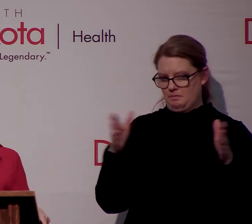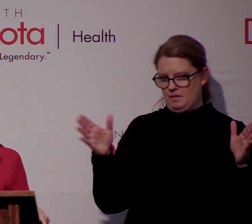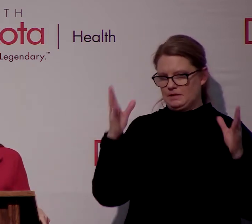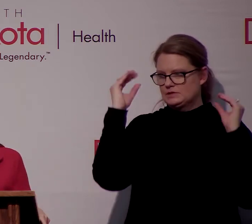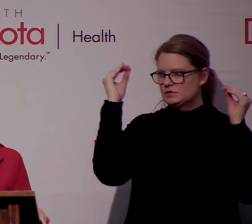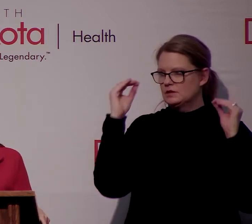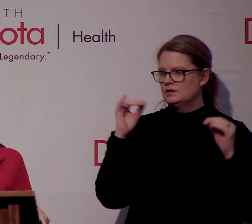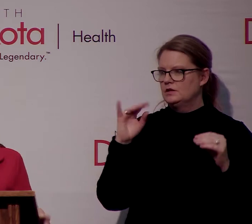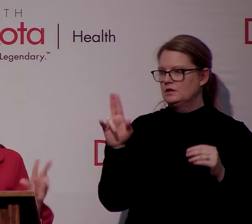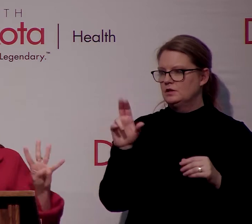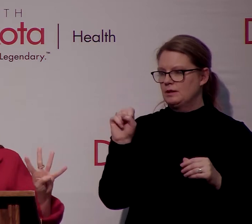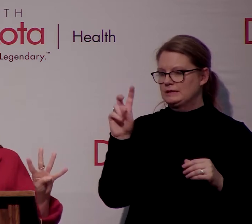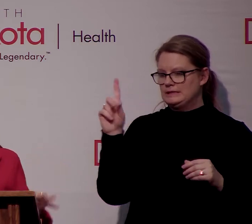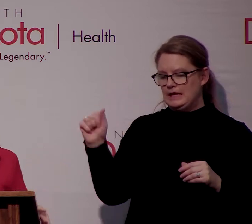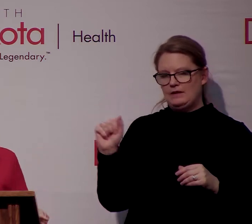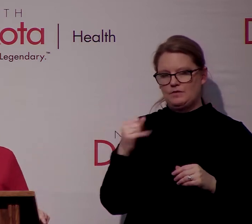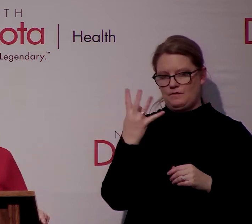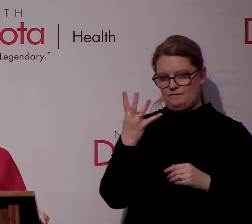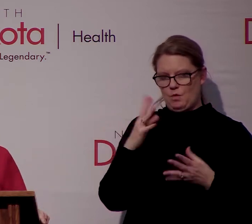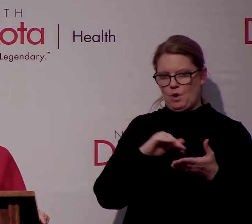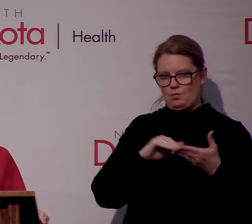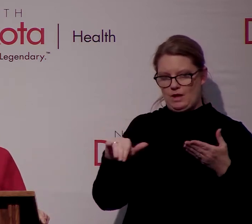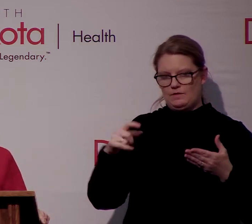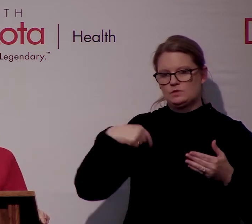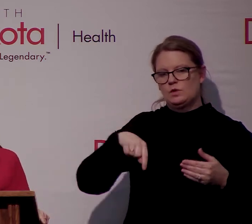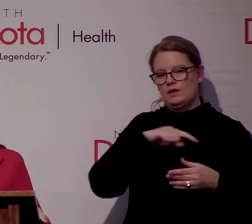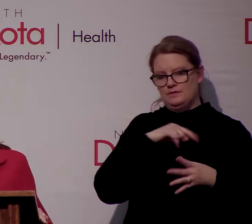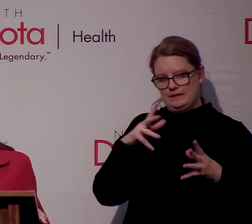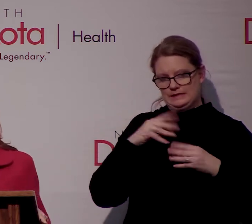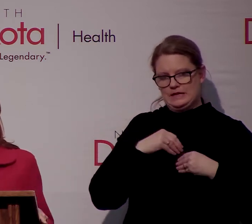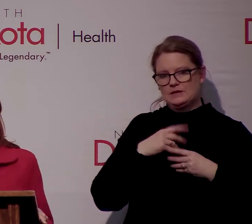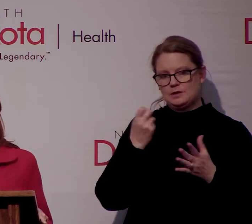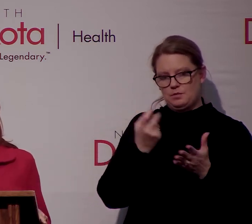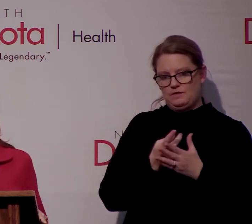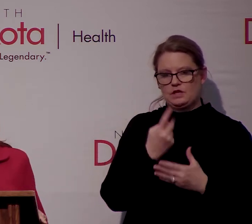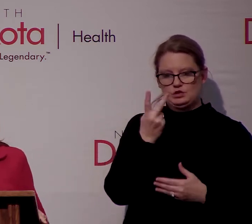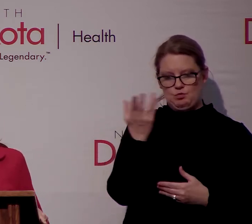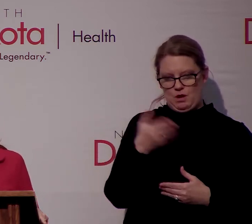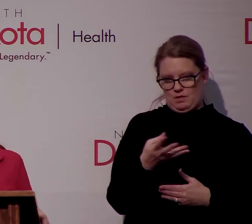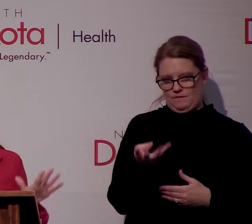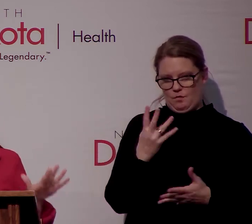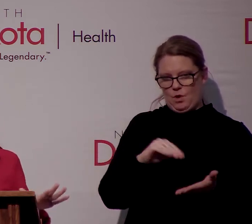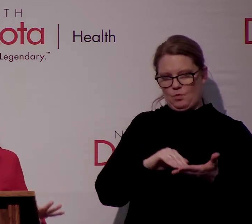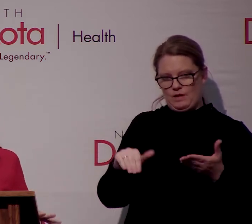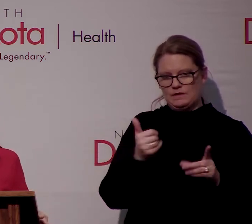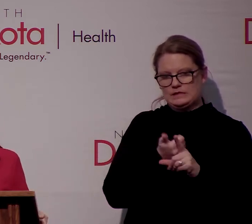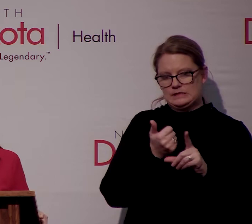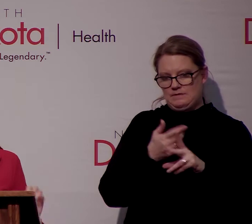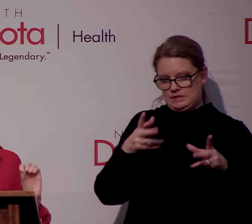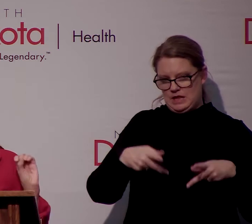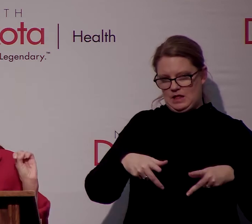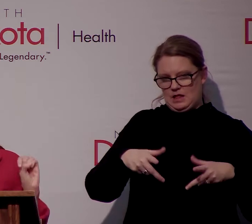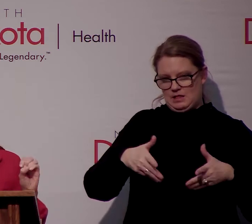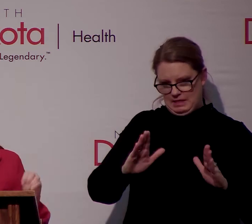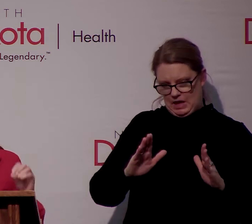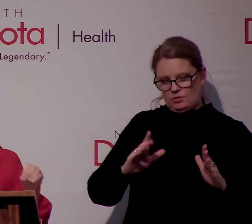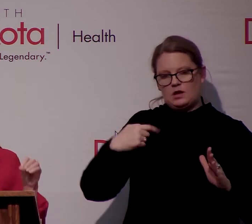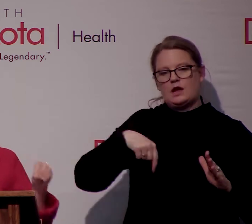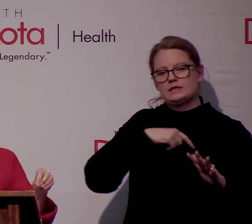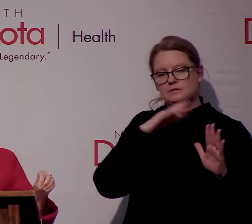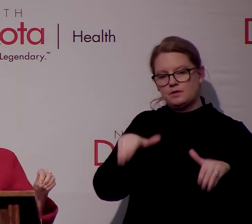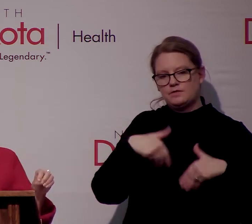U.S. Department of Agriculture for 4 waivers. We've received approval for 2 of those 4 waivers that has allowed us to